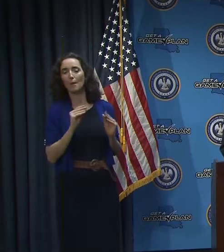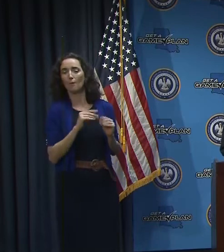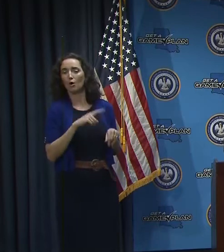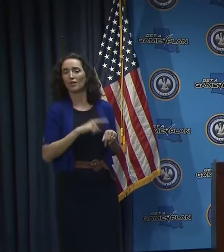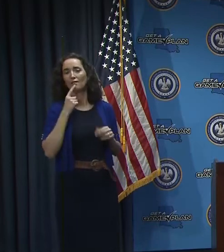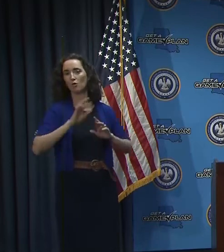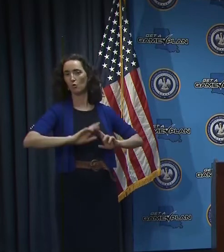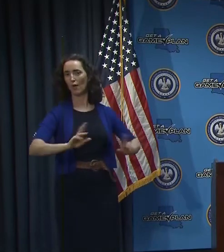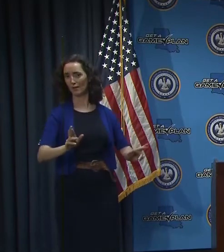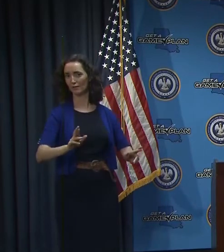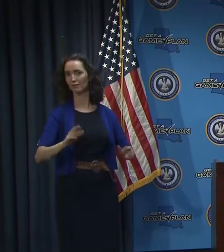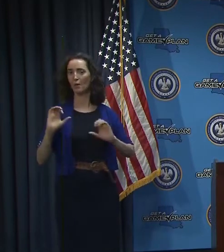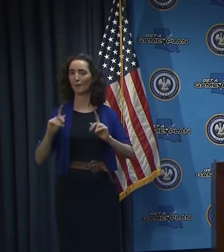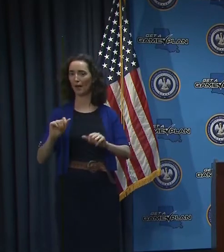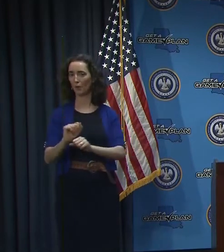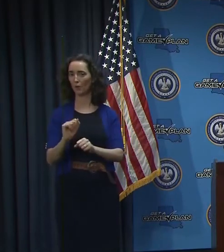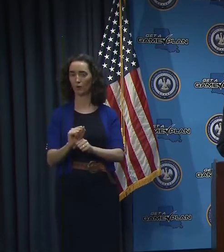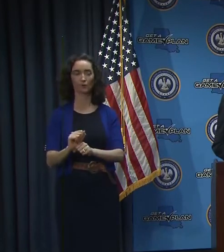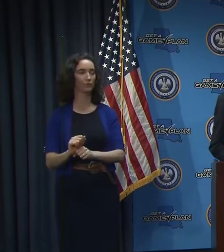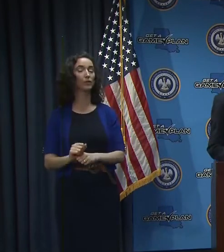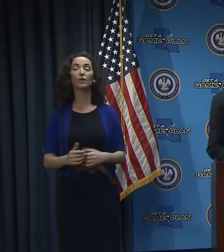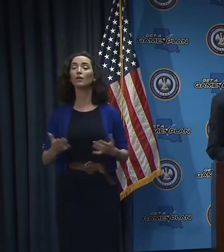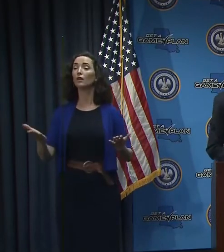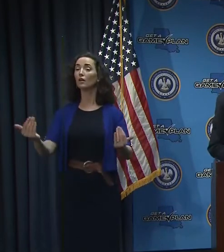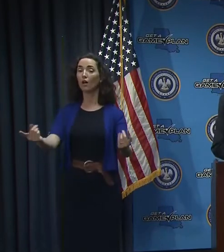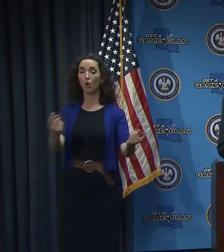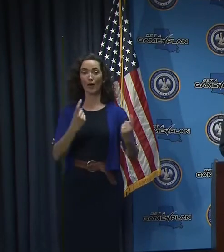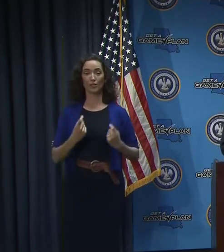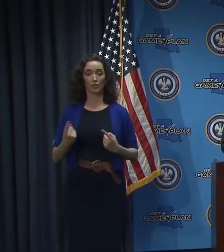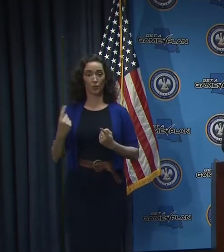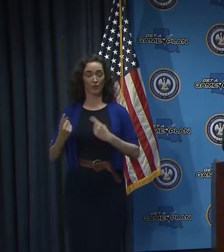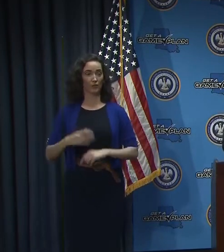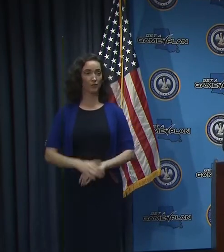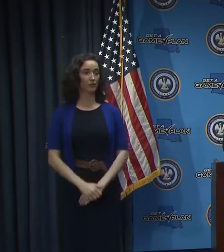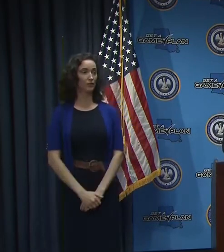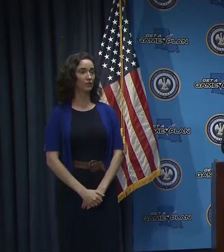position. And I'm happy to take questions.